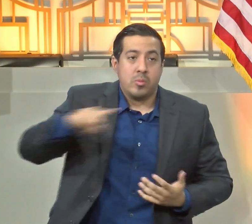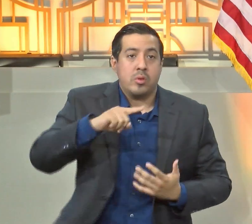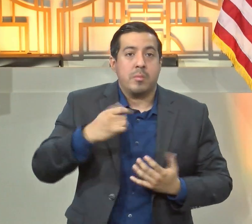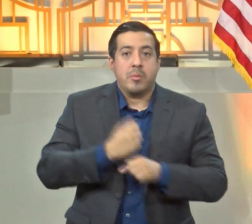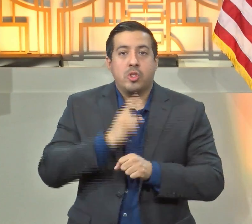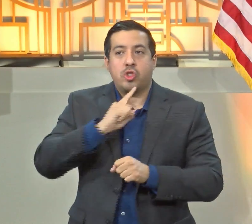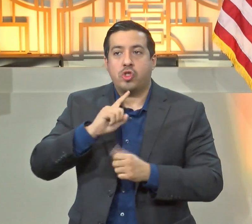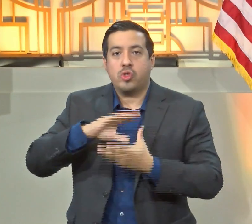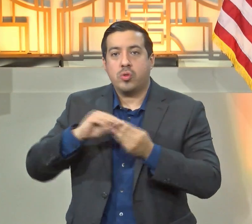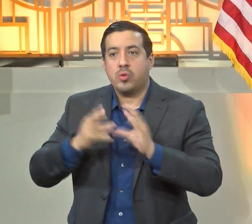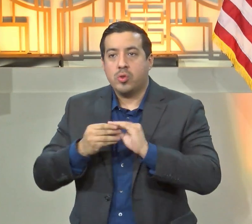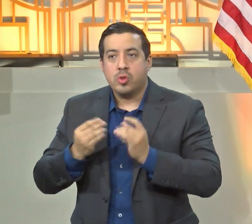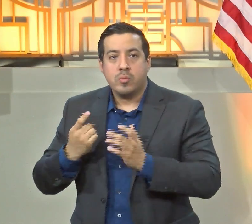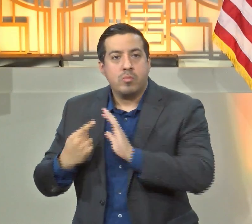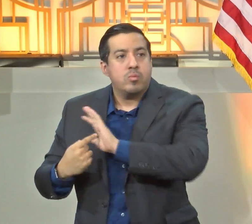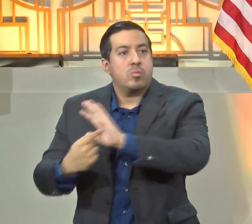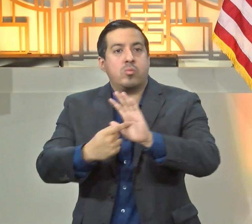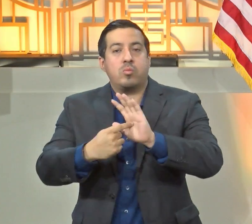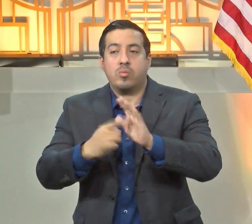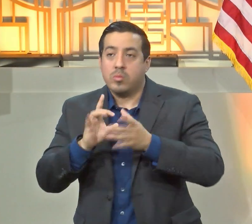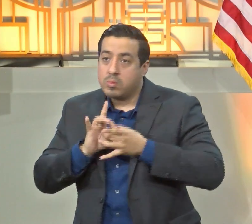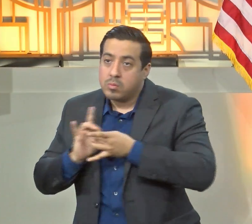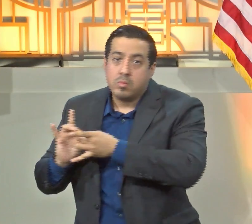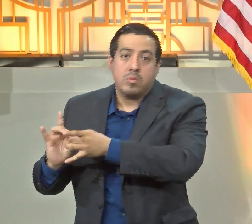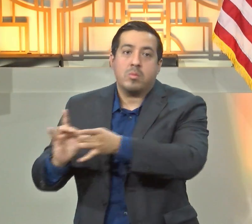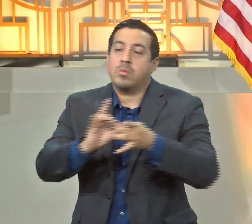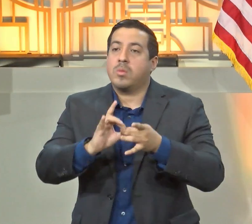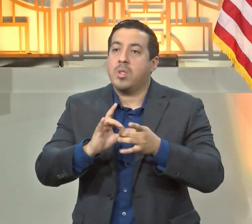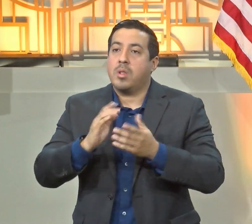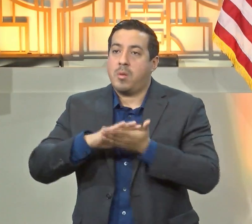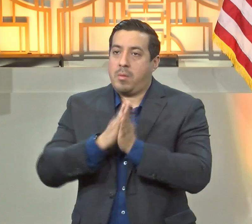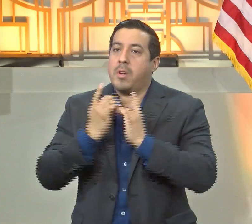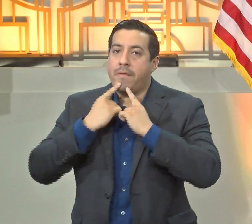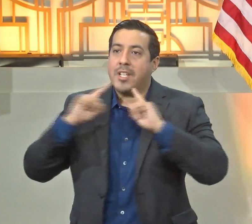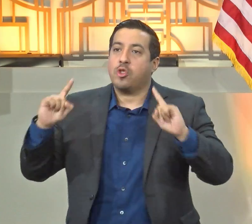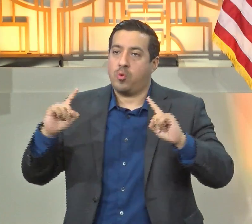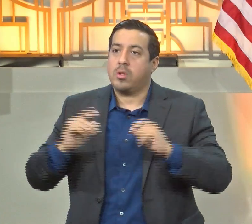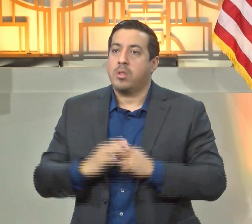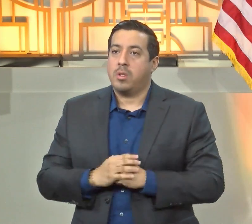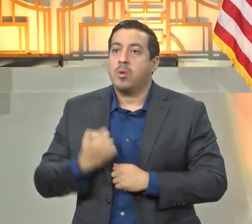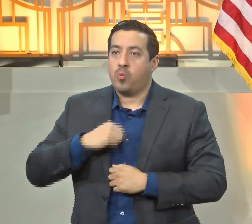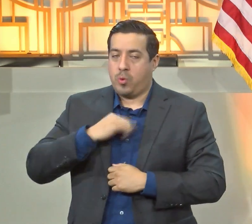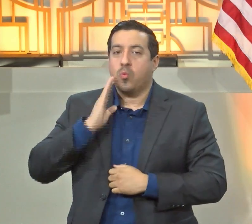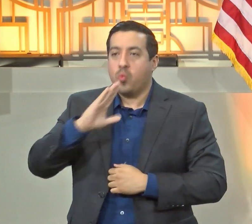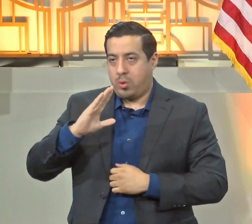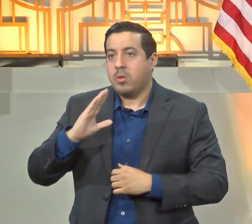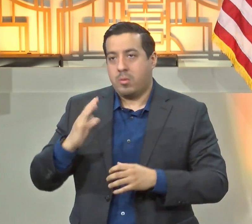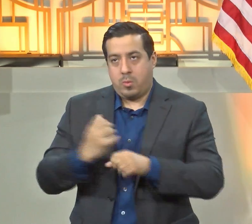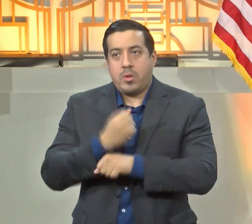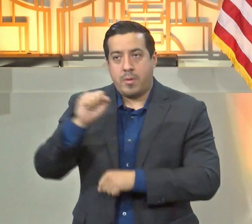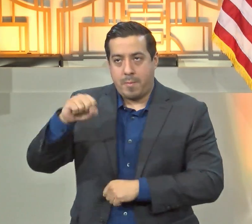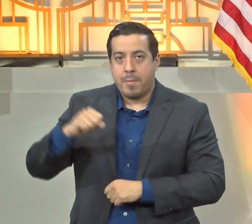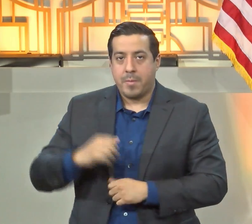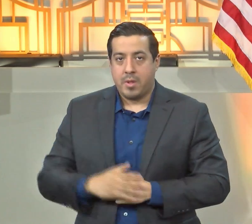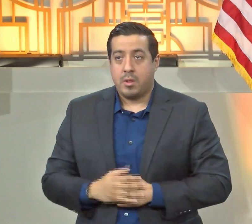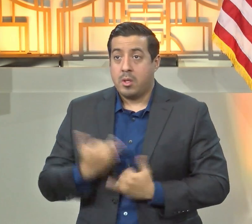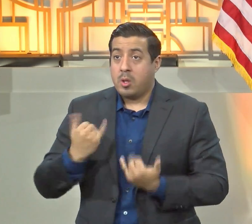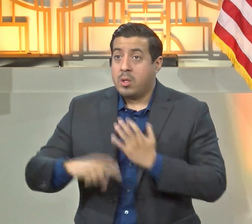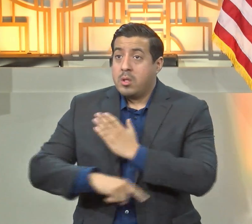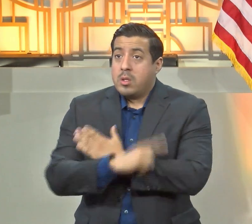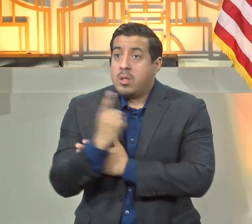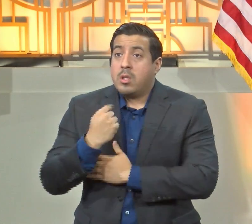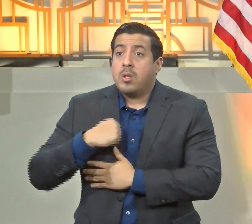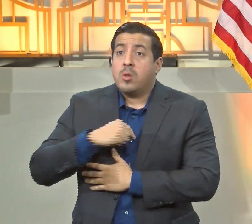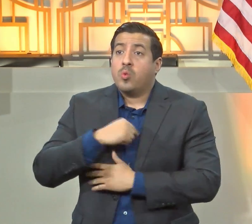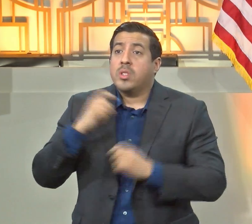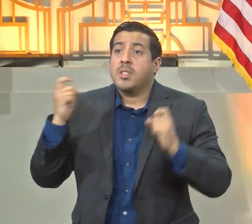legacy of unity, consistency, and ultimately victory, which we will have. So today, we